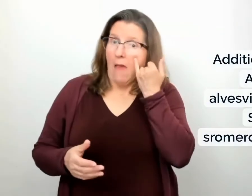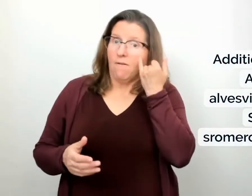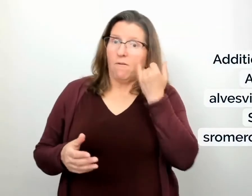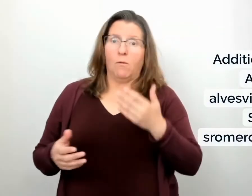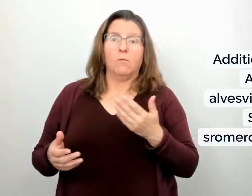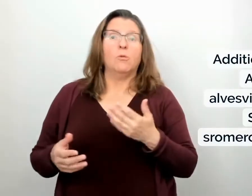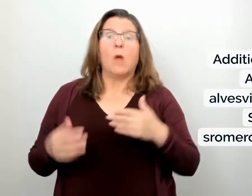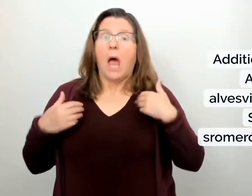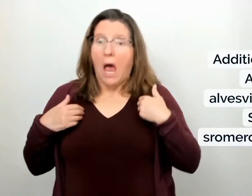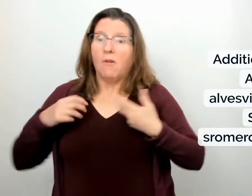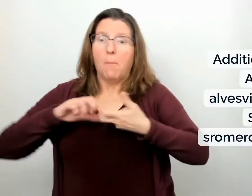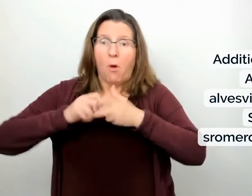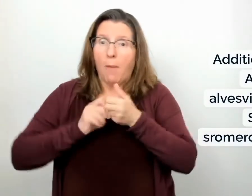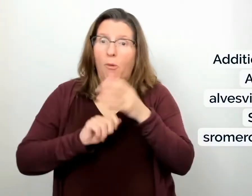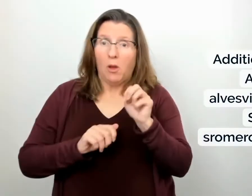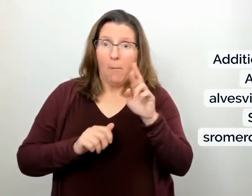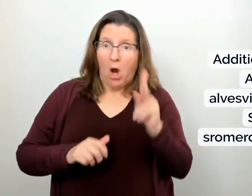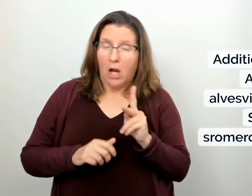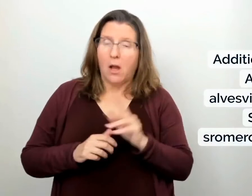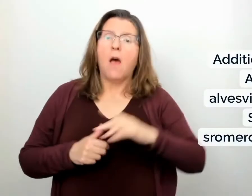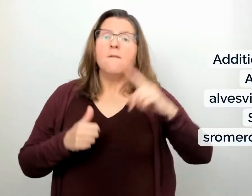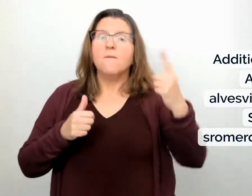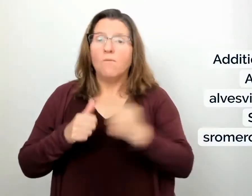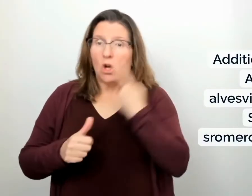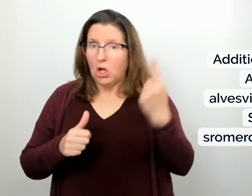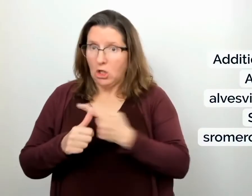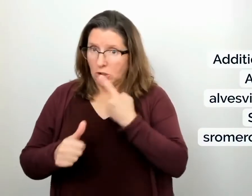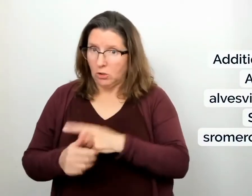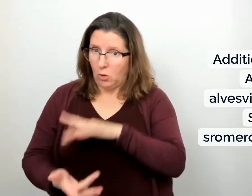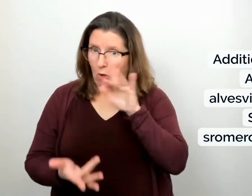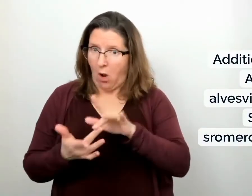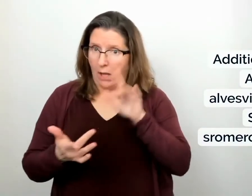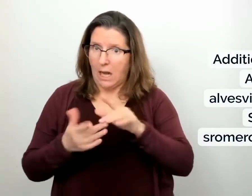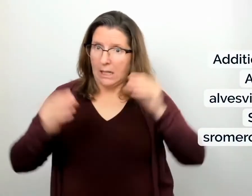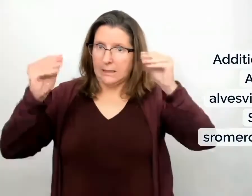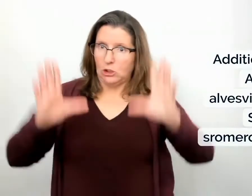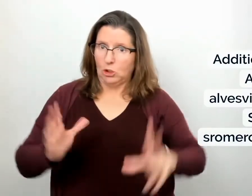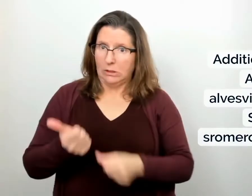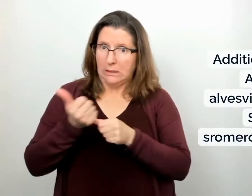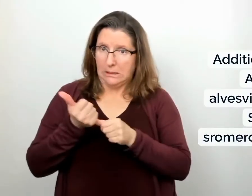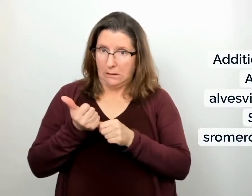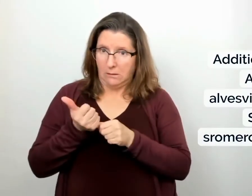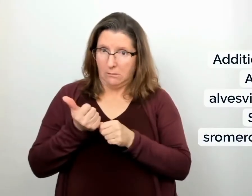So if you do want to appeal your mark, the first step is to reach out to your teaching assistants,